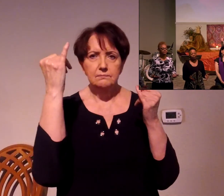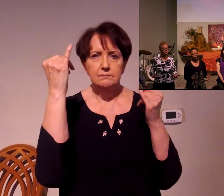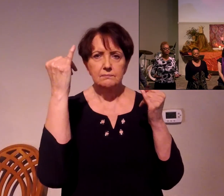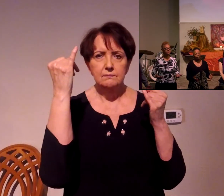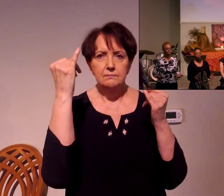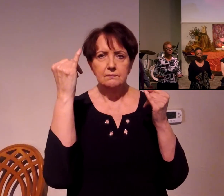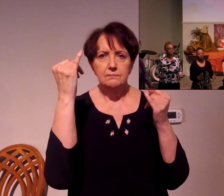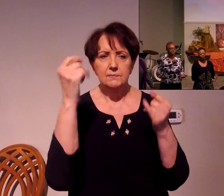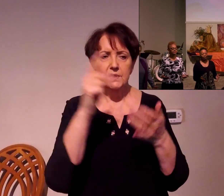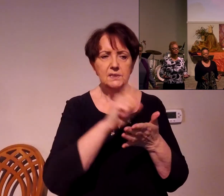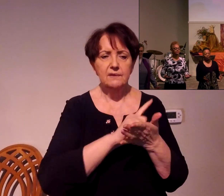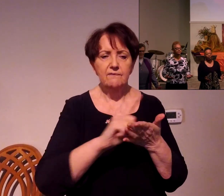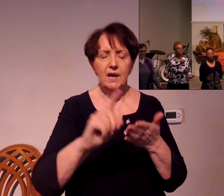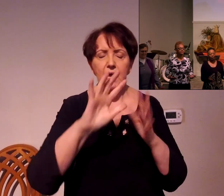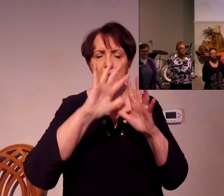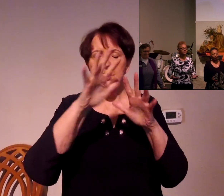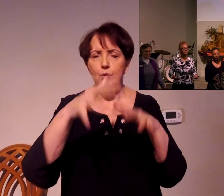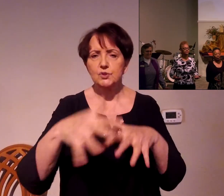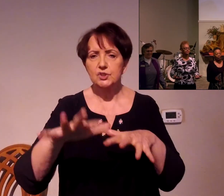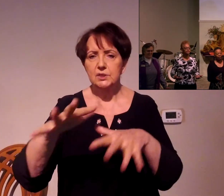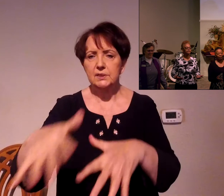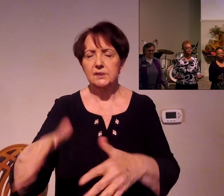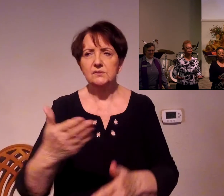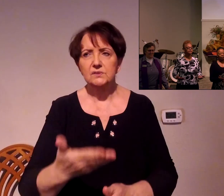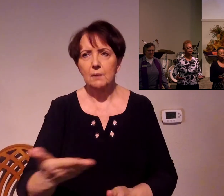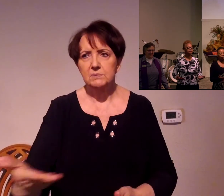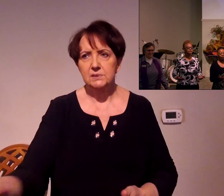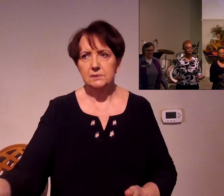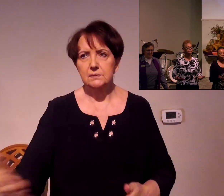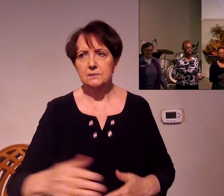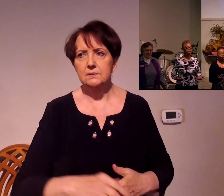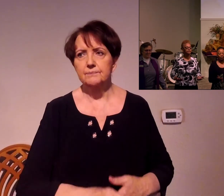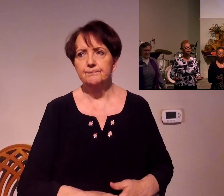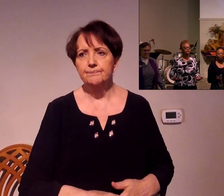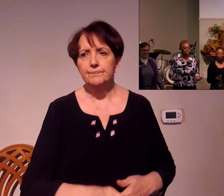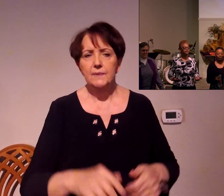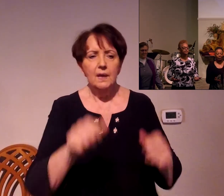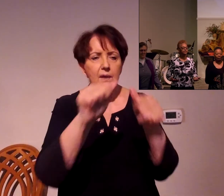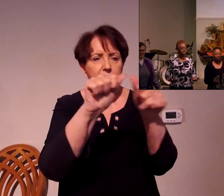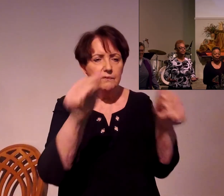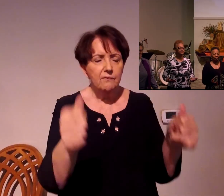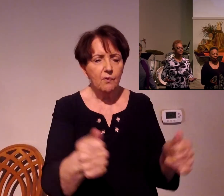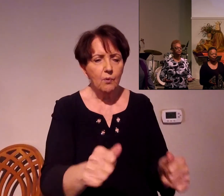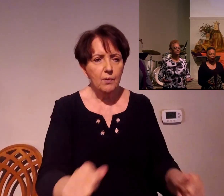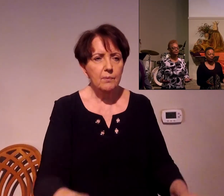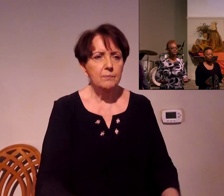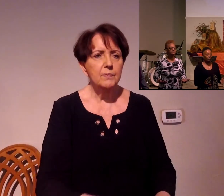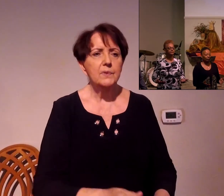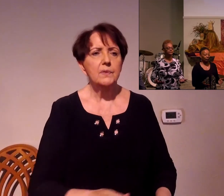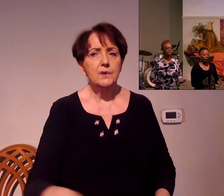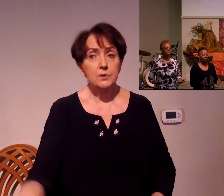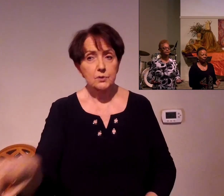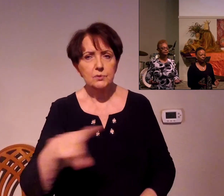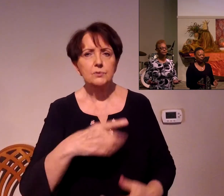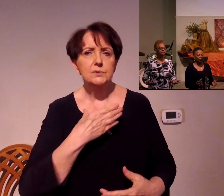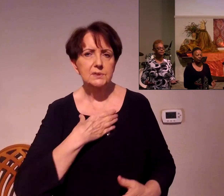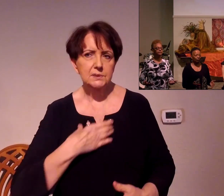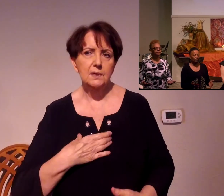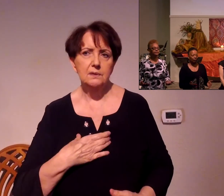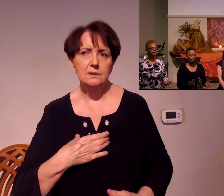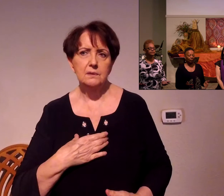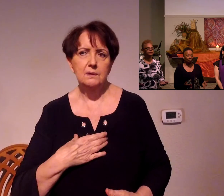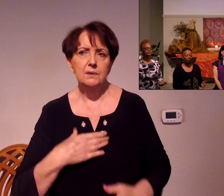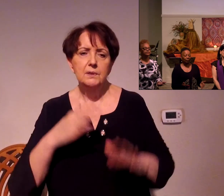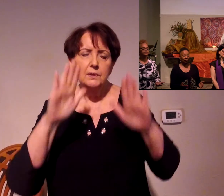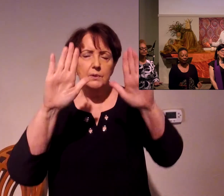this divine oceanic substance in the form that speaks to you in the